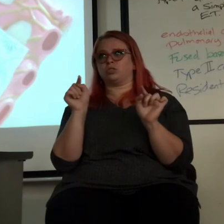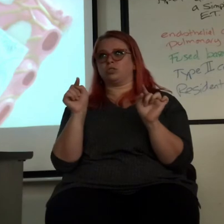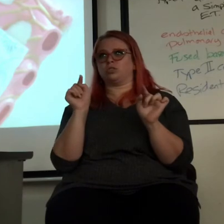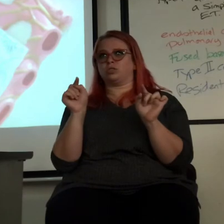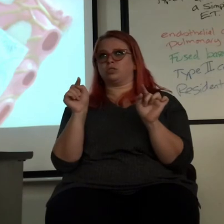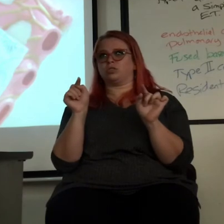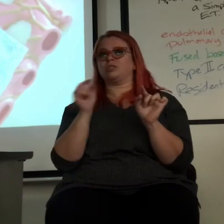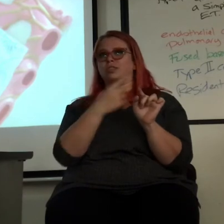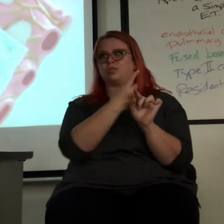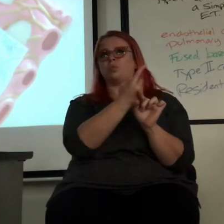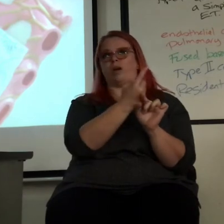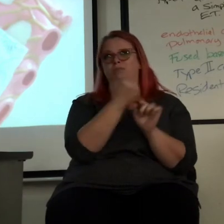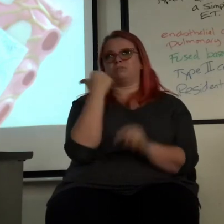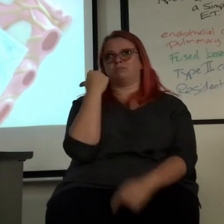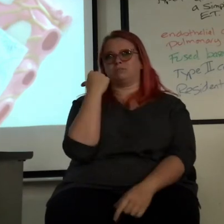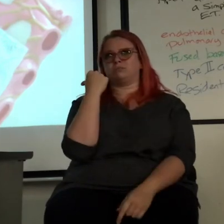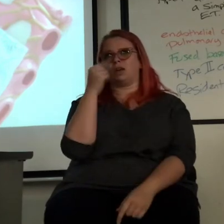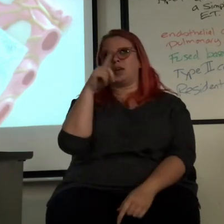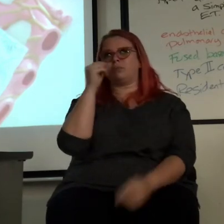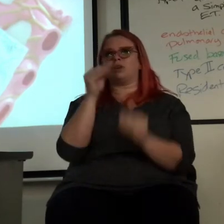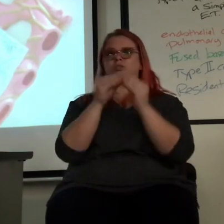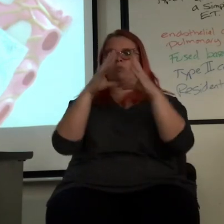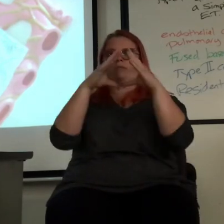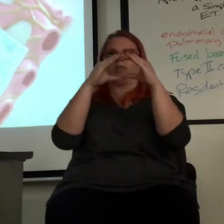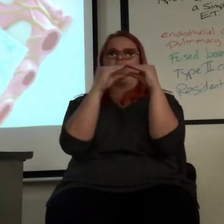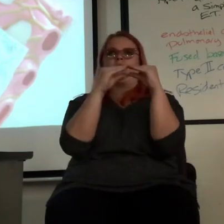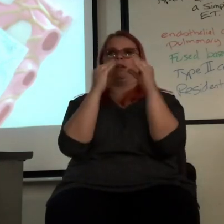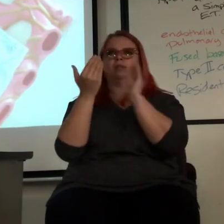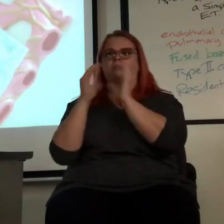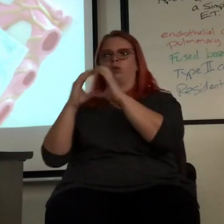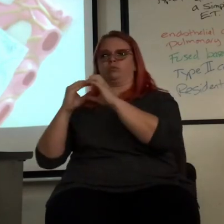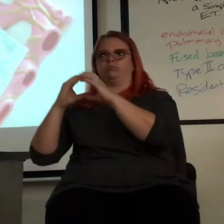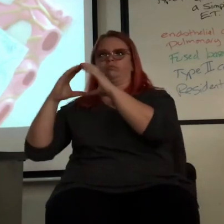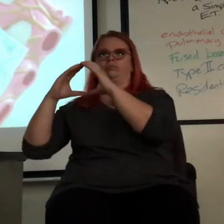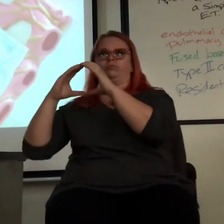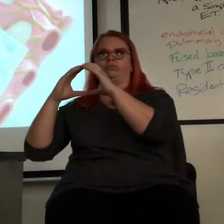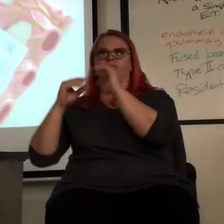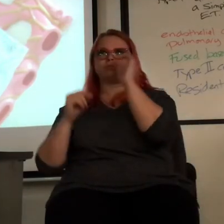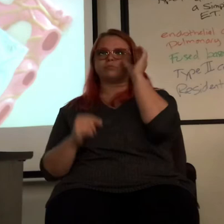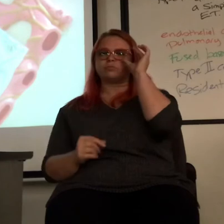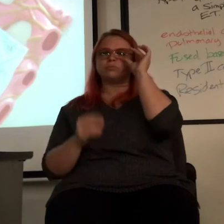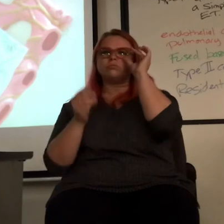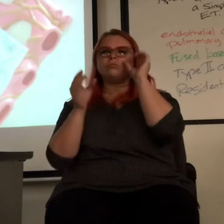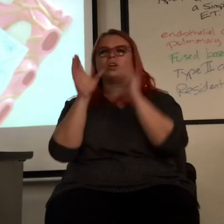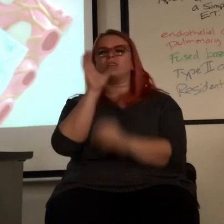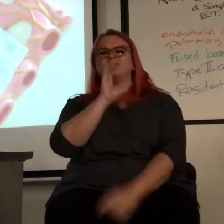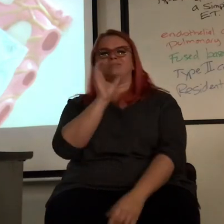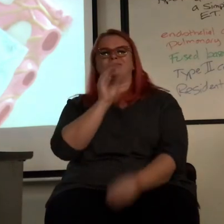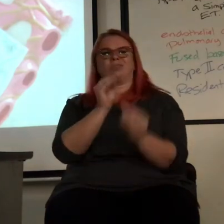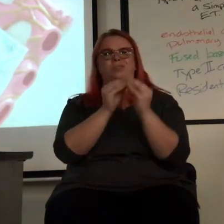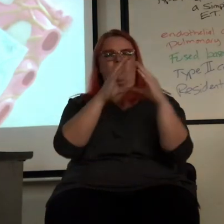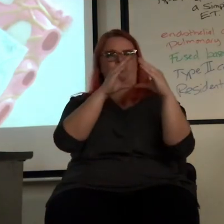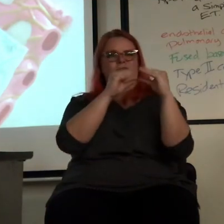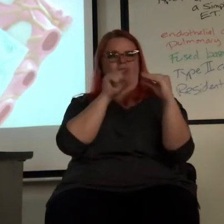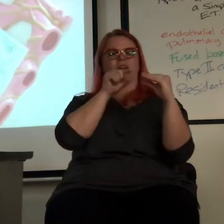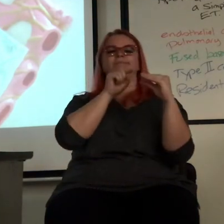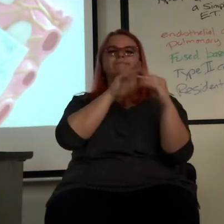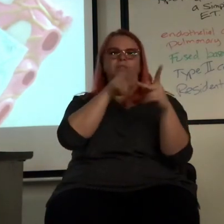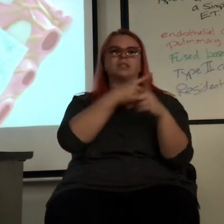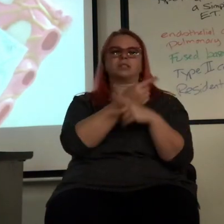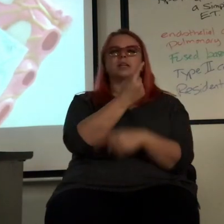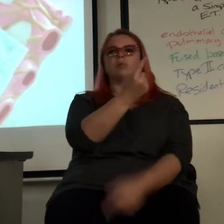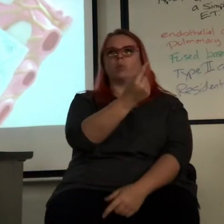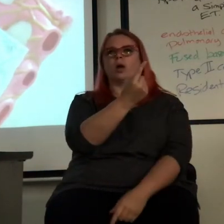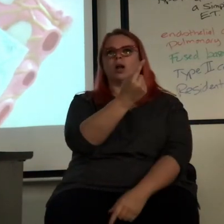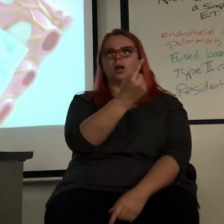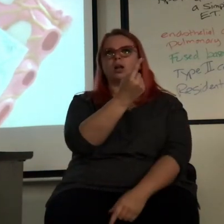Type 1. Yeah, it's the one, type 1, because it's flatter than this one. So just look for the more flatter one to be type 1, call this